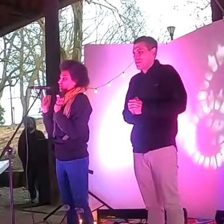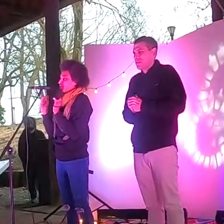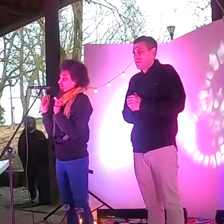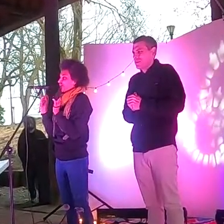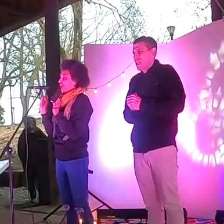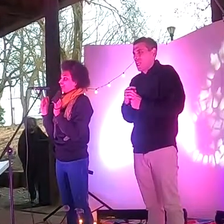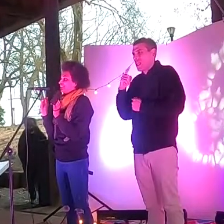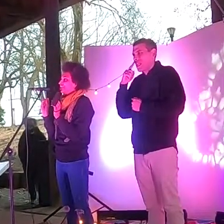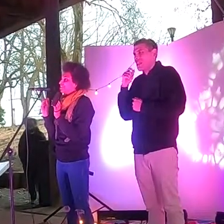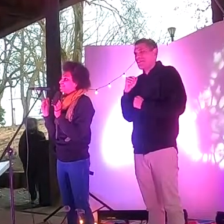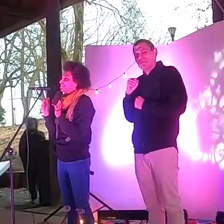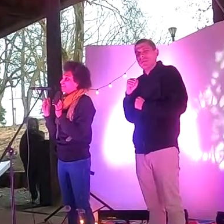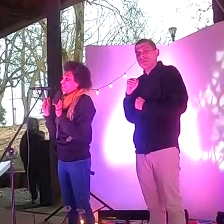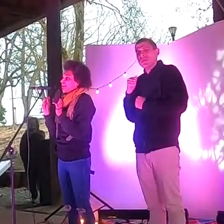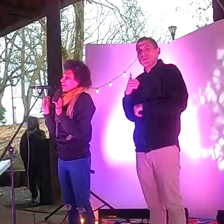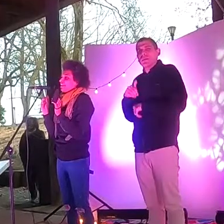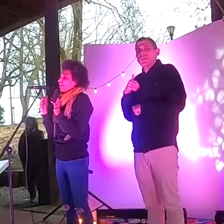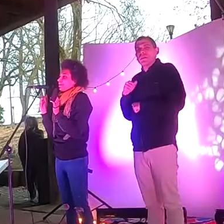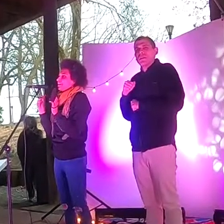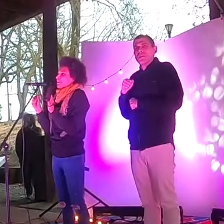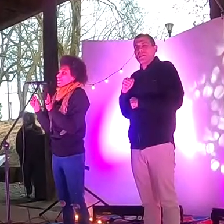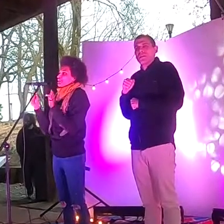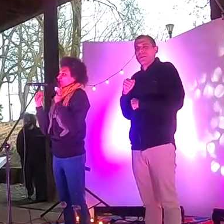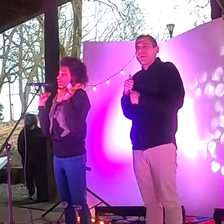most tangible is